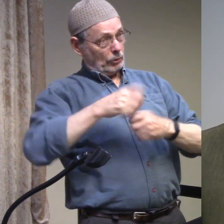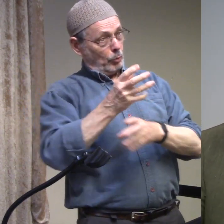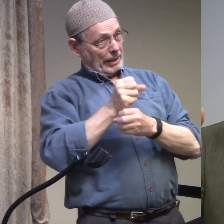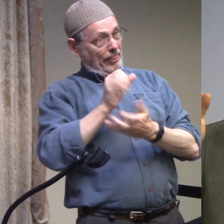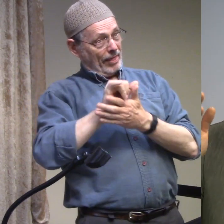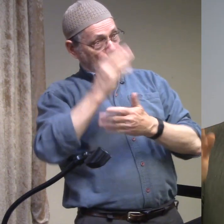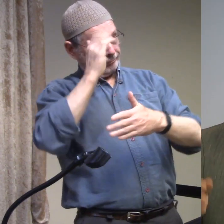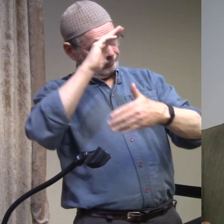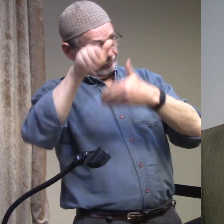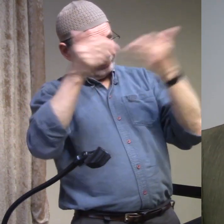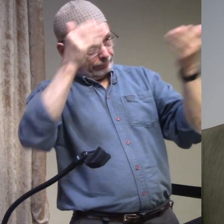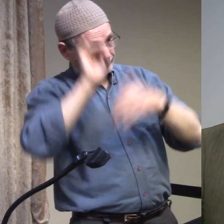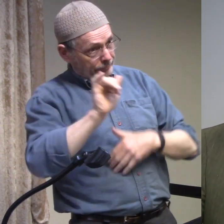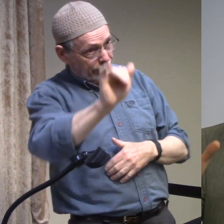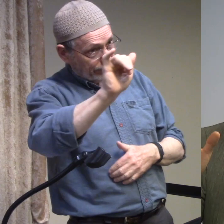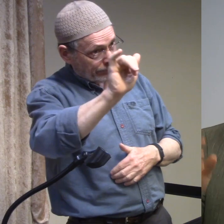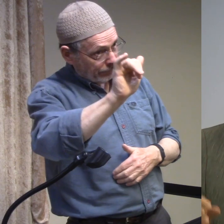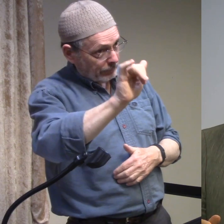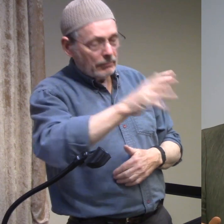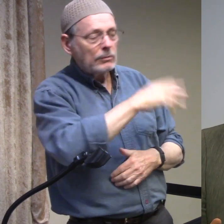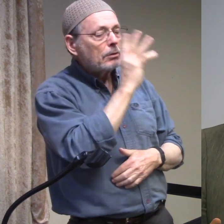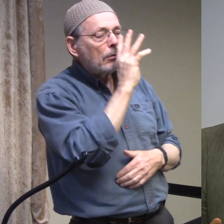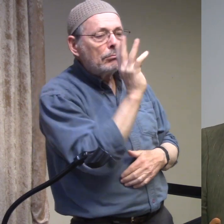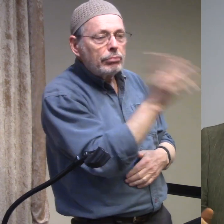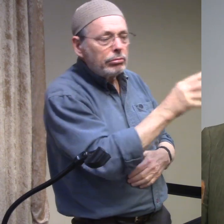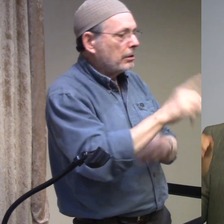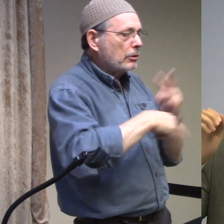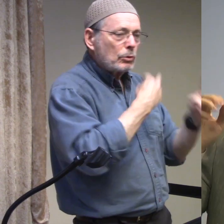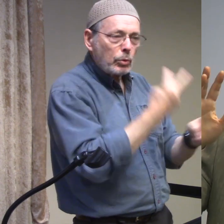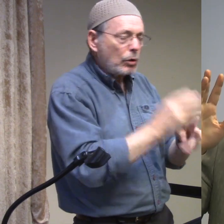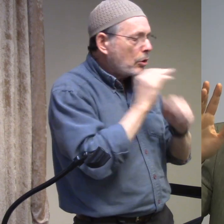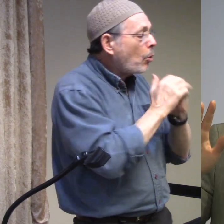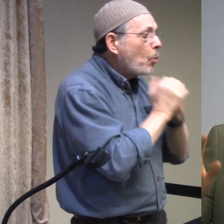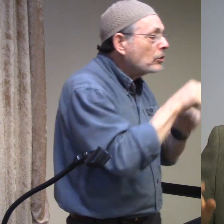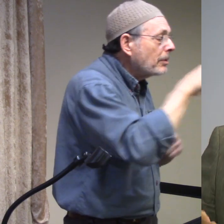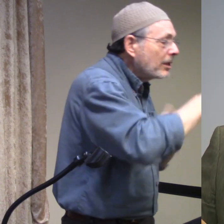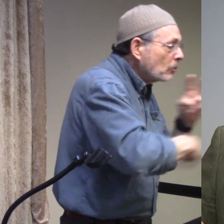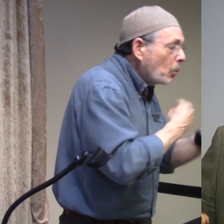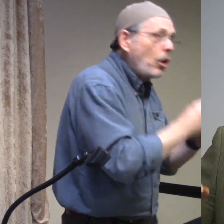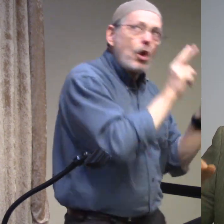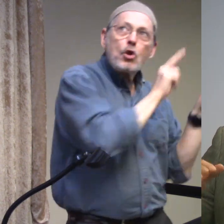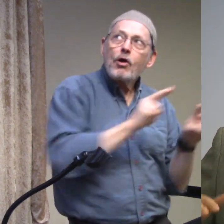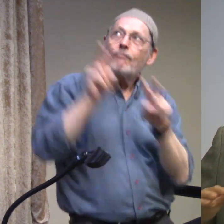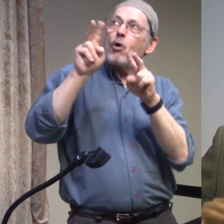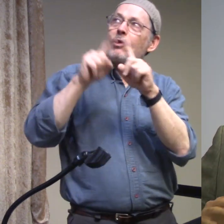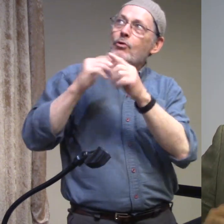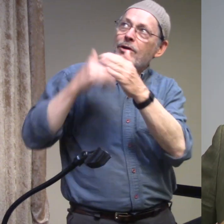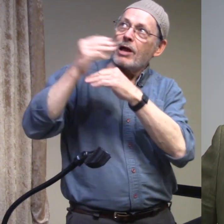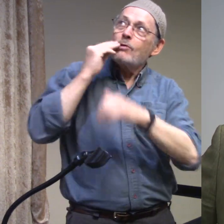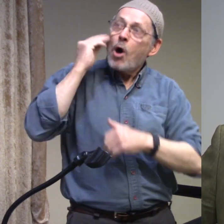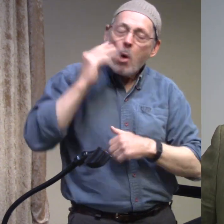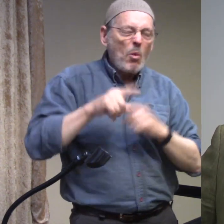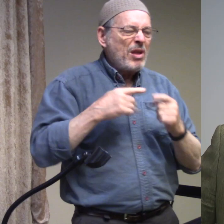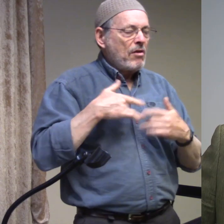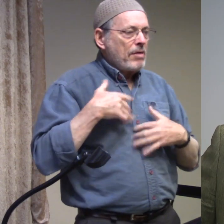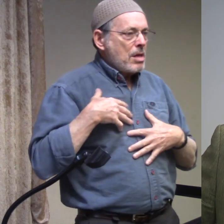So cross this world, don't worship this world, and look forward to your next home. And when this world gets